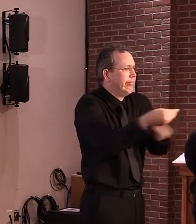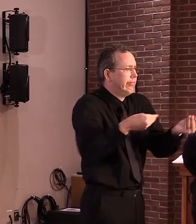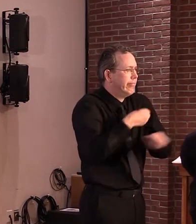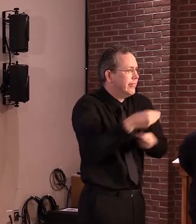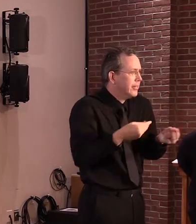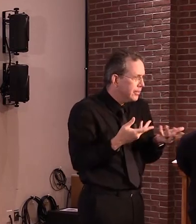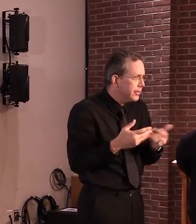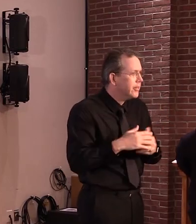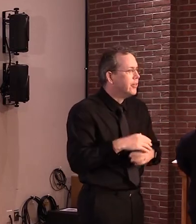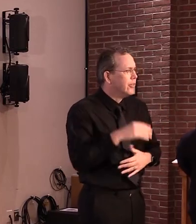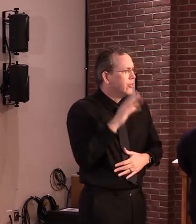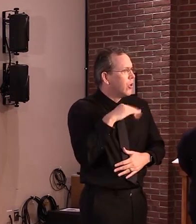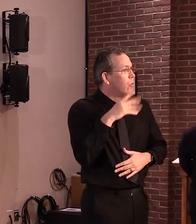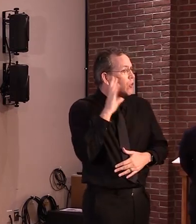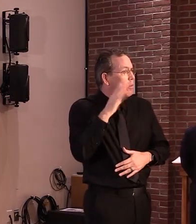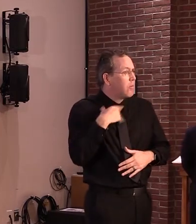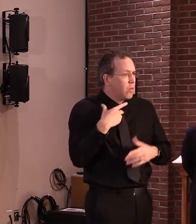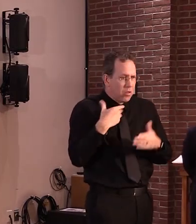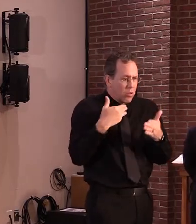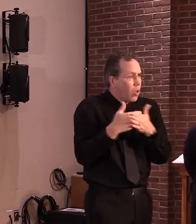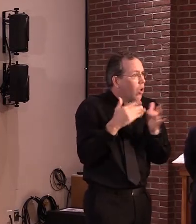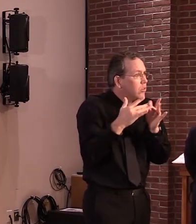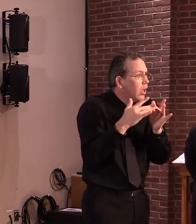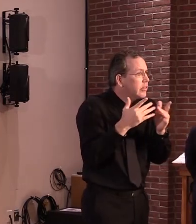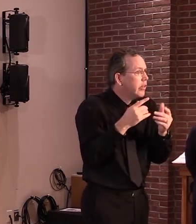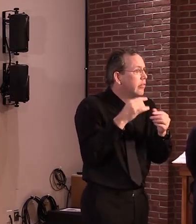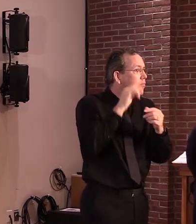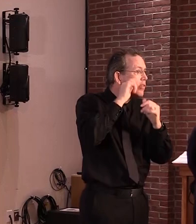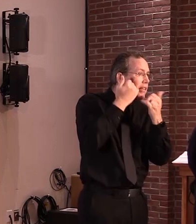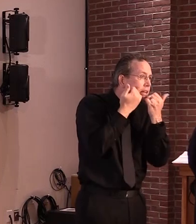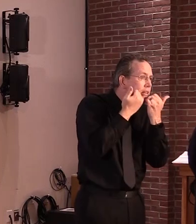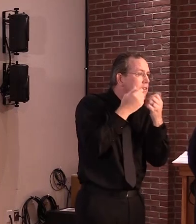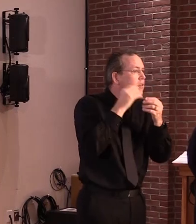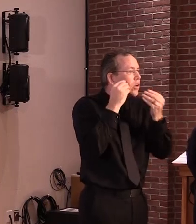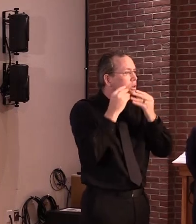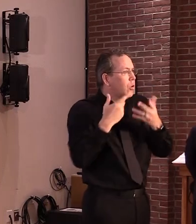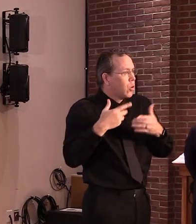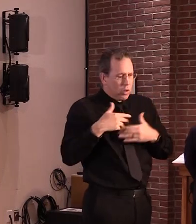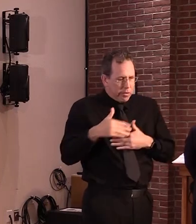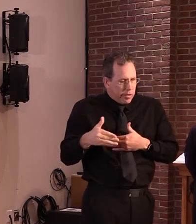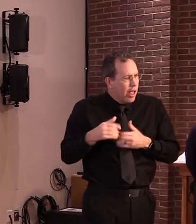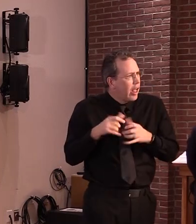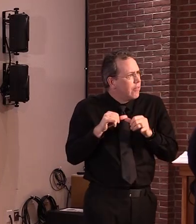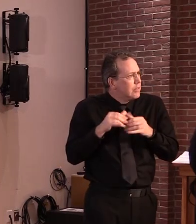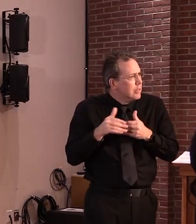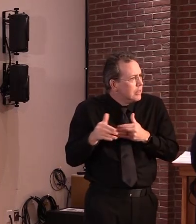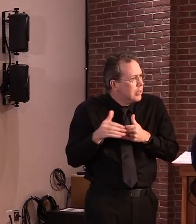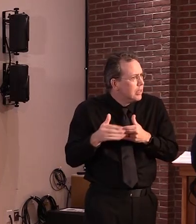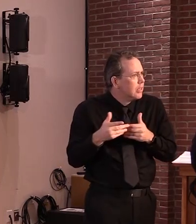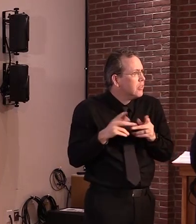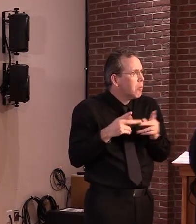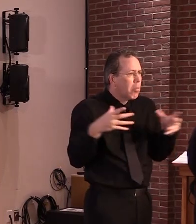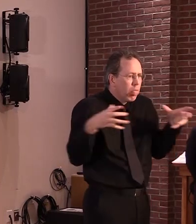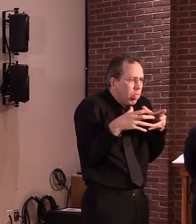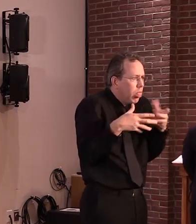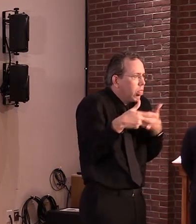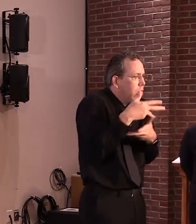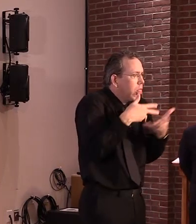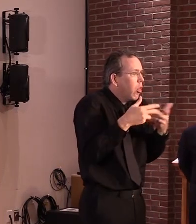contact, density of contact in terms of size of mass gatherings, for instance, and then duration